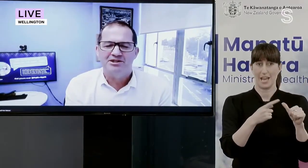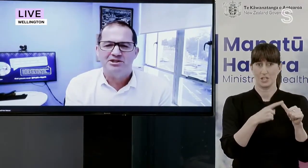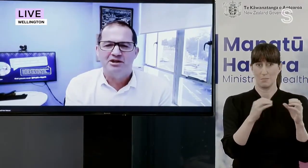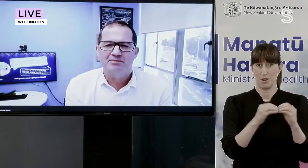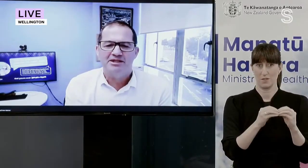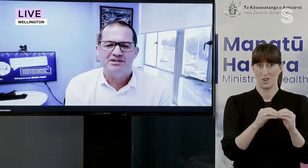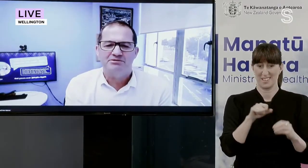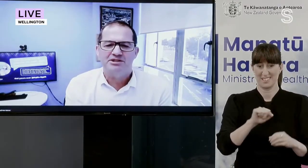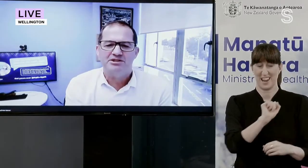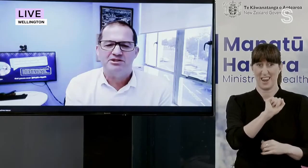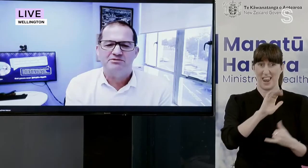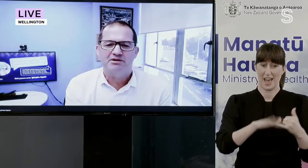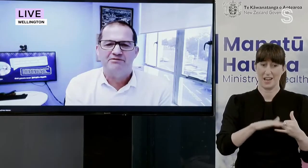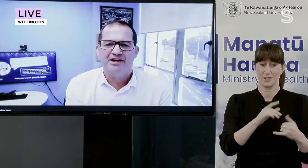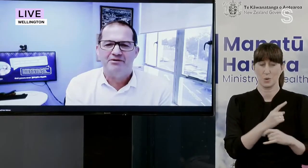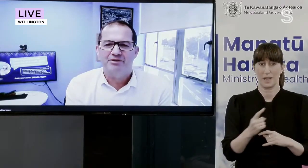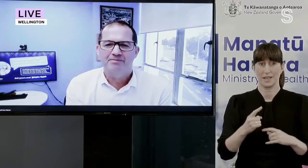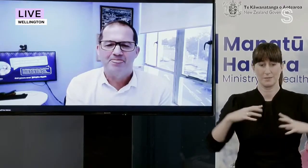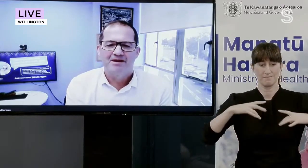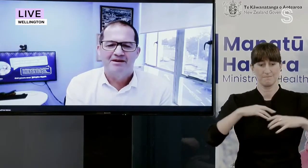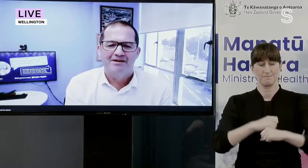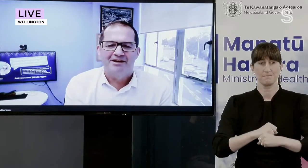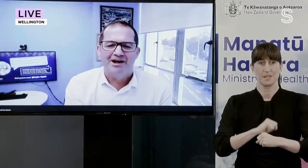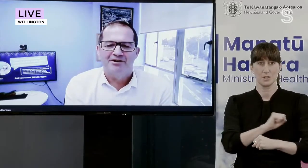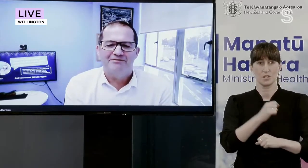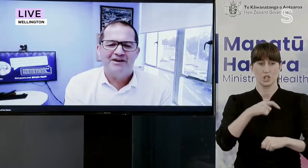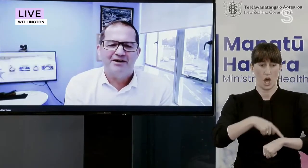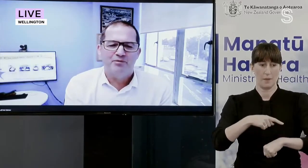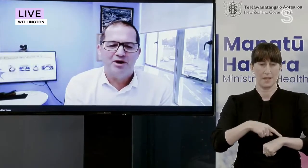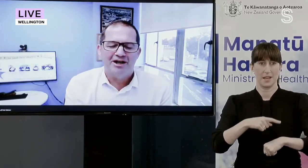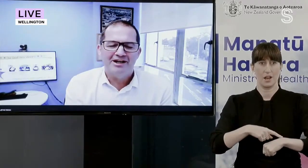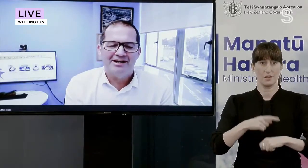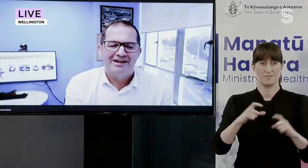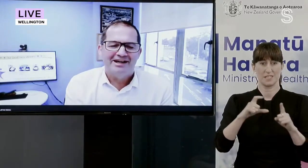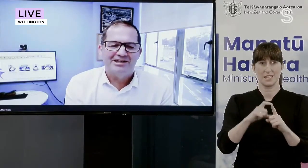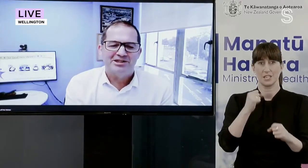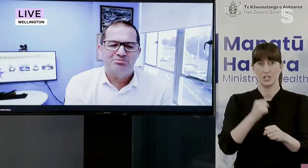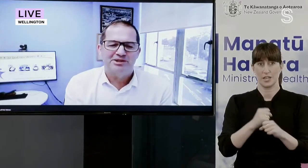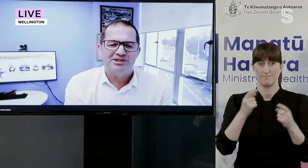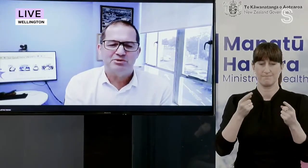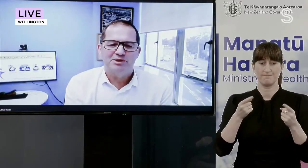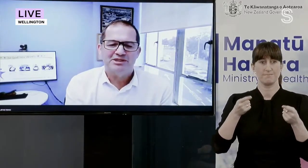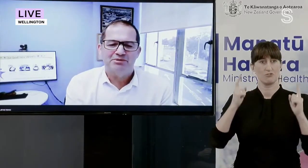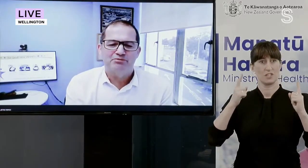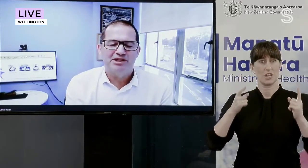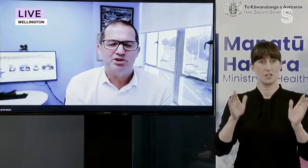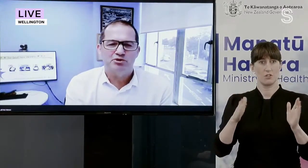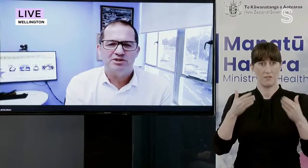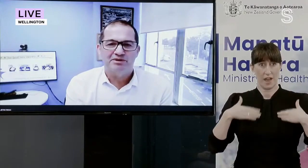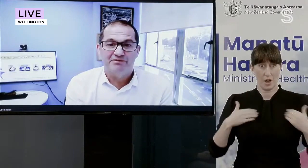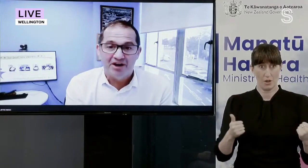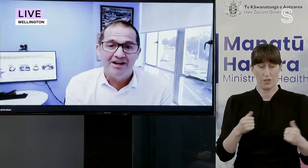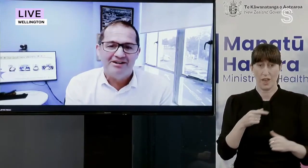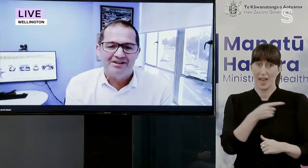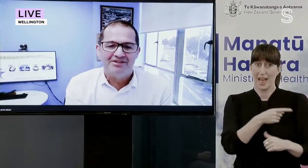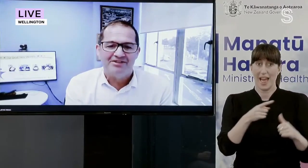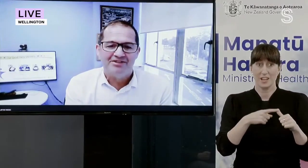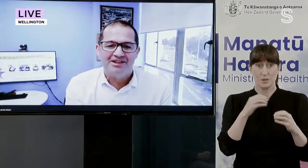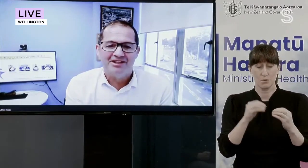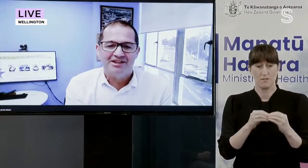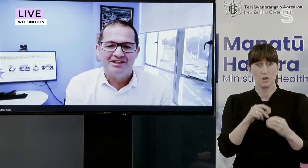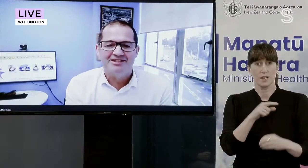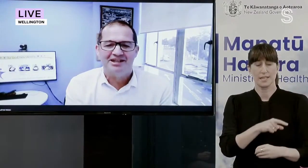in his time as Director General of Health. I know that far and wide, Ashley's presence, wisdom and reassurance provided at